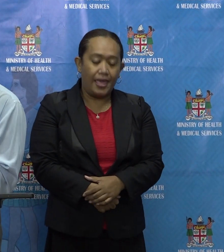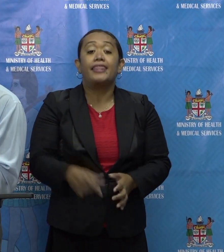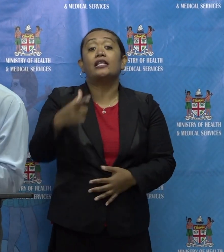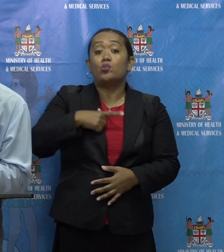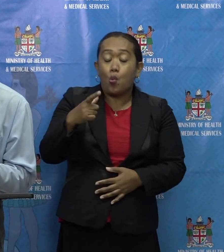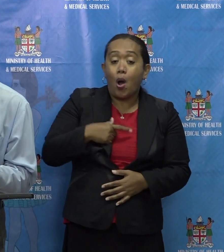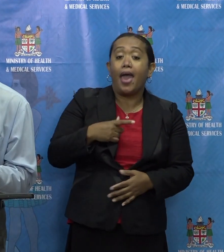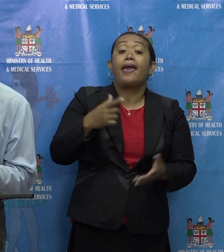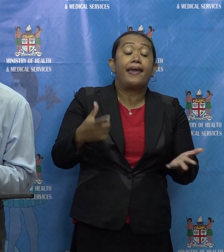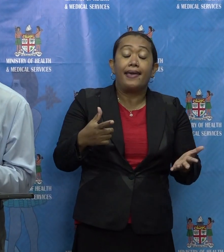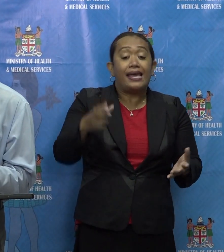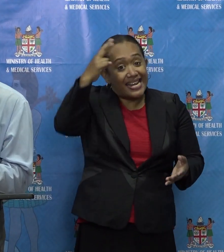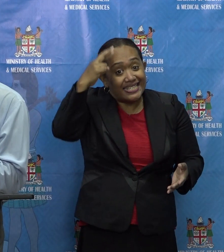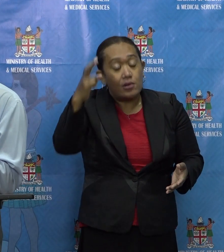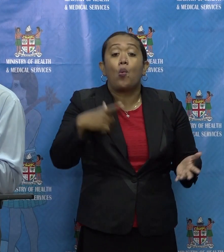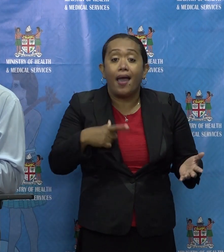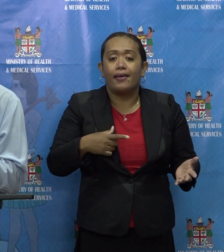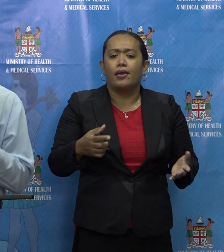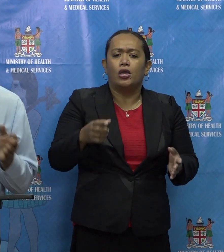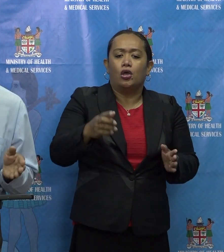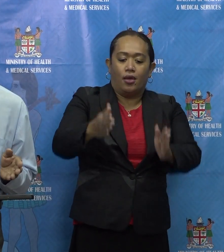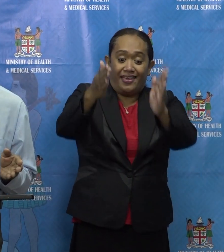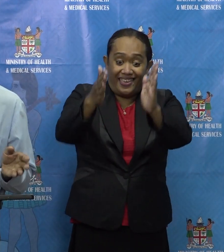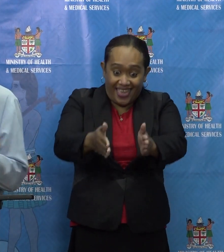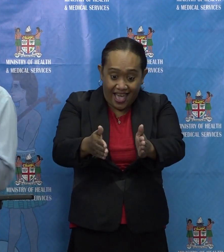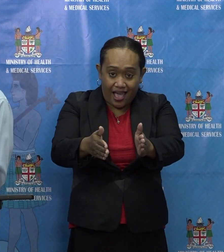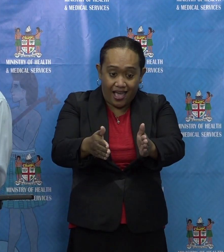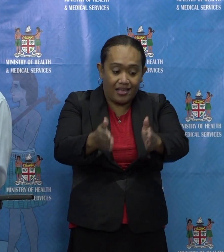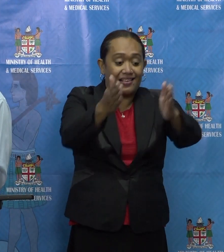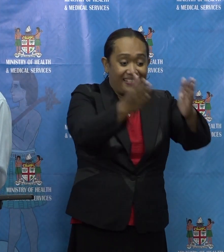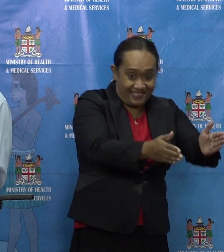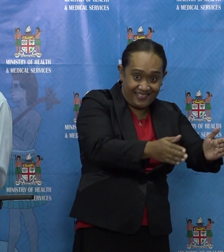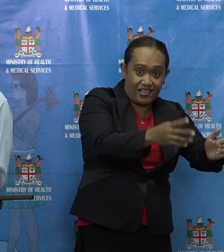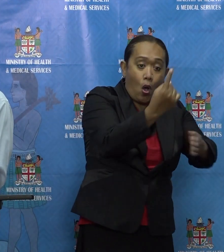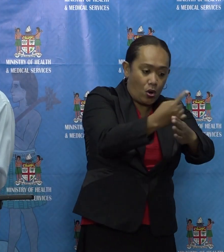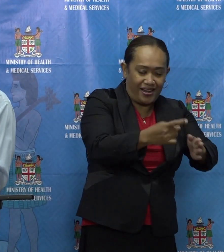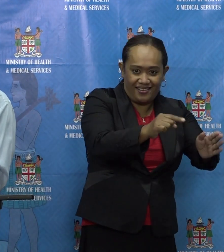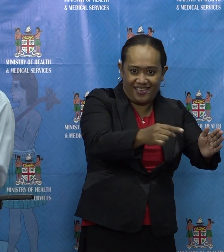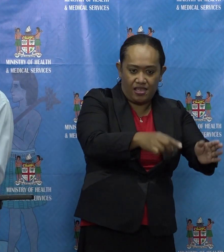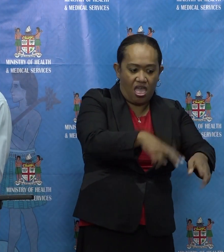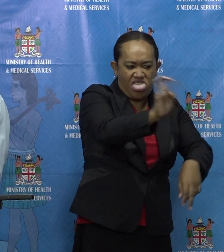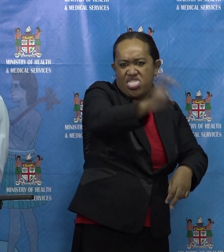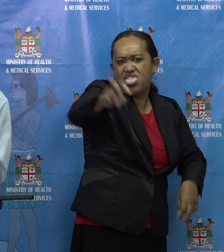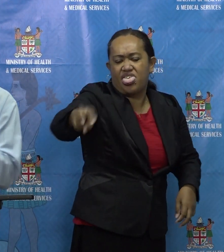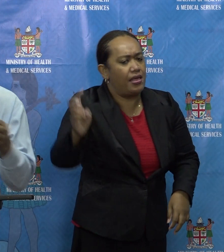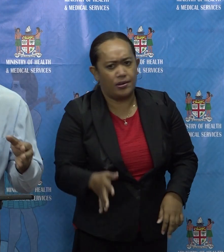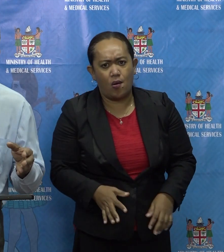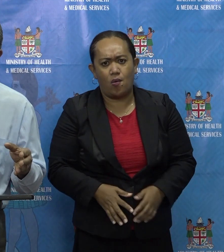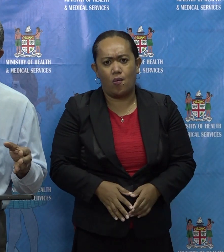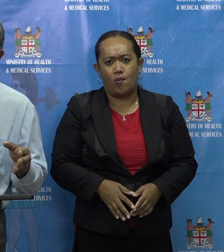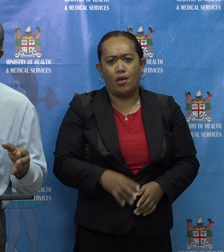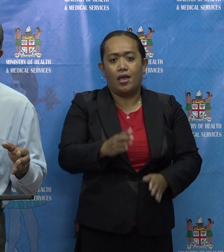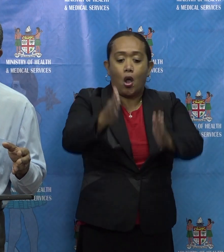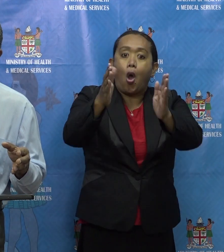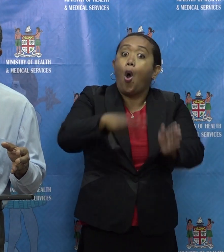one containment to another containment, and from a non-containment into a containment. We just don't want you to move from a containment into a